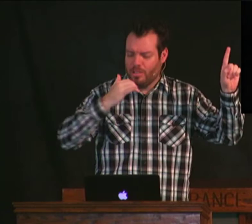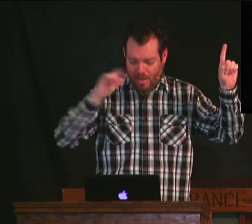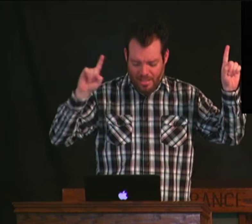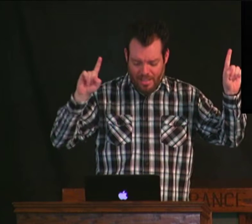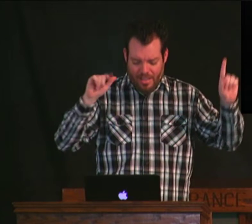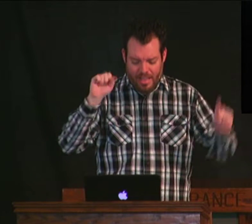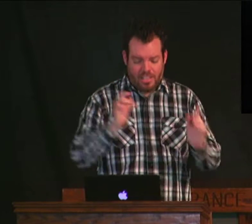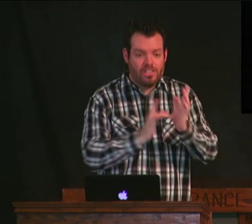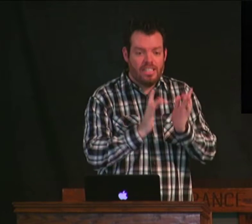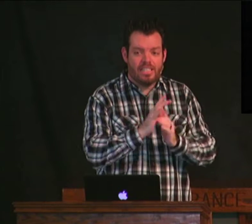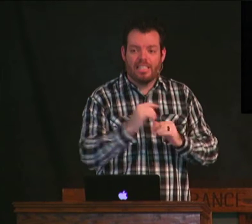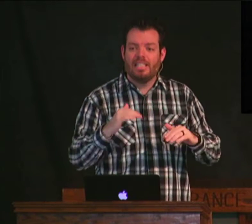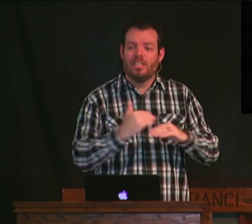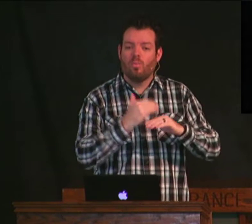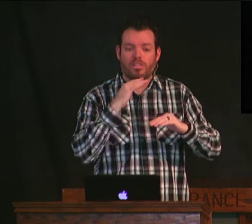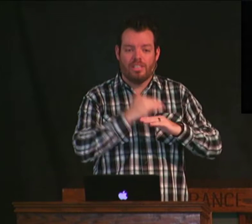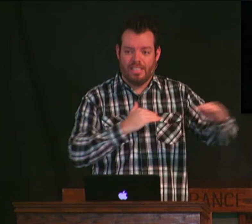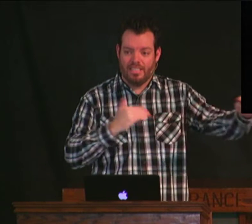it wrong, as Jesus did in the wilderness.